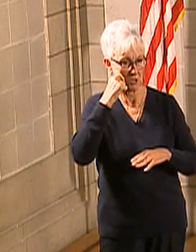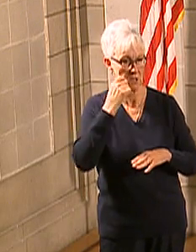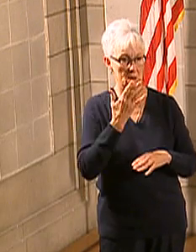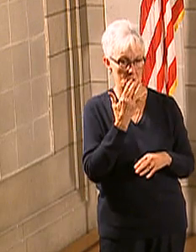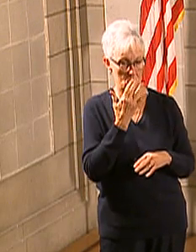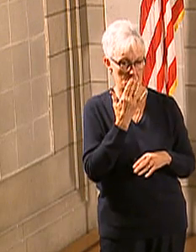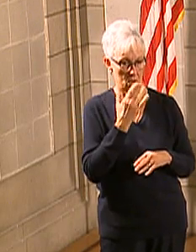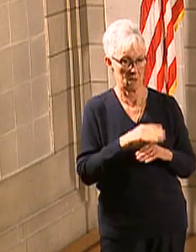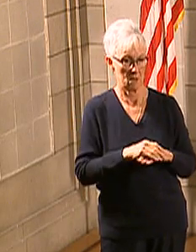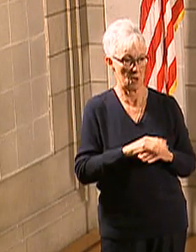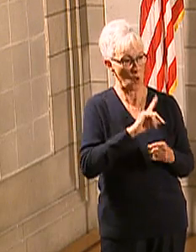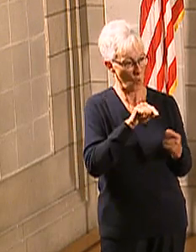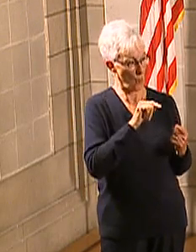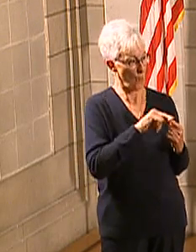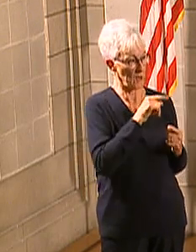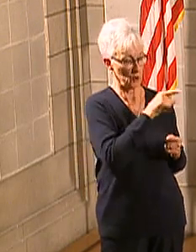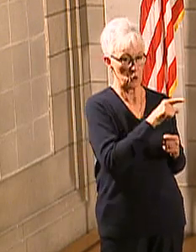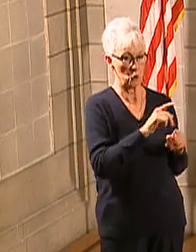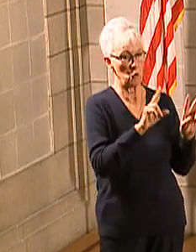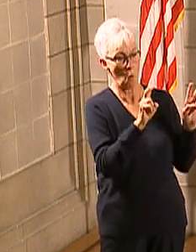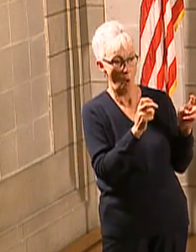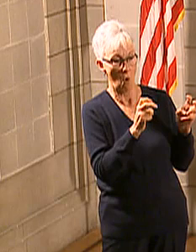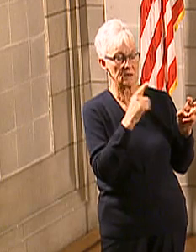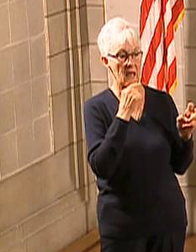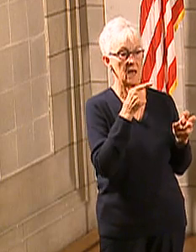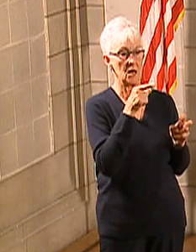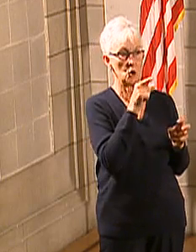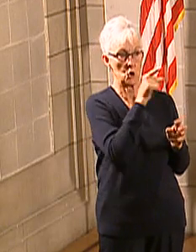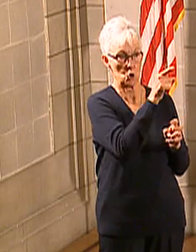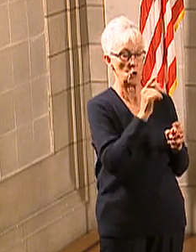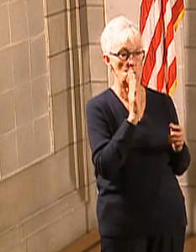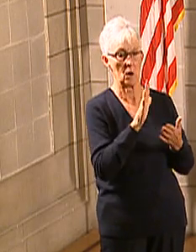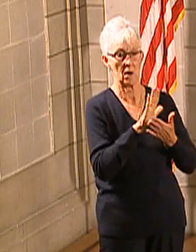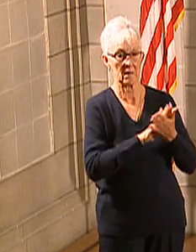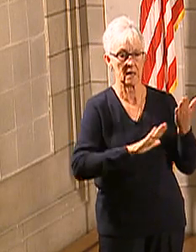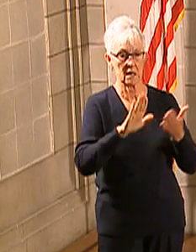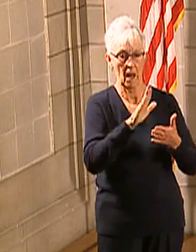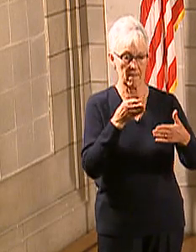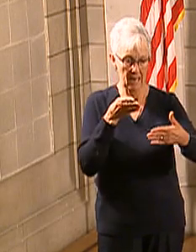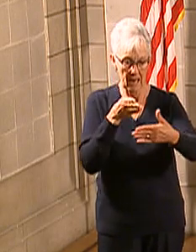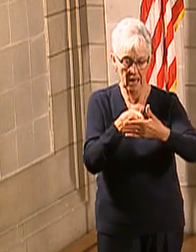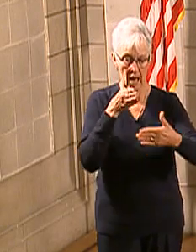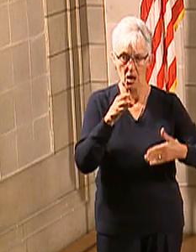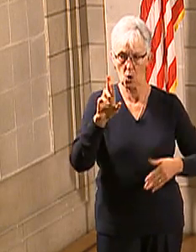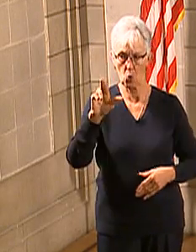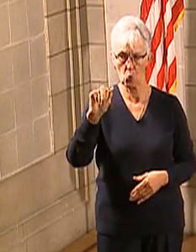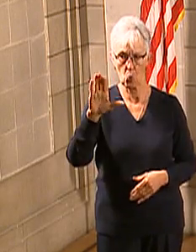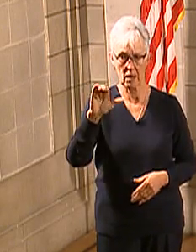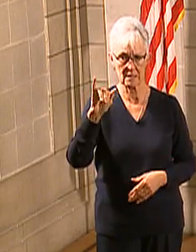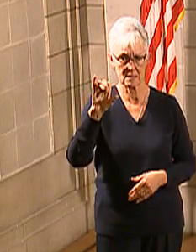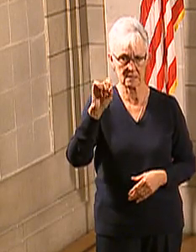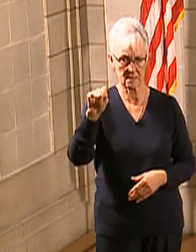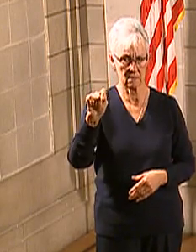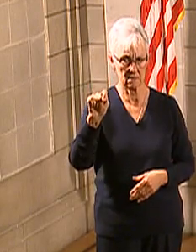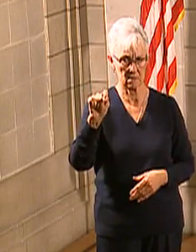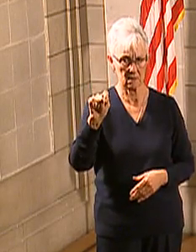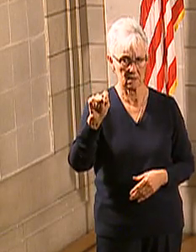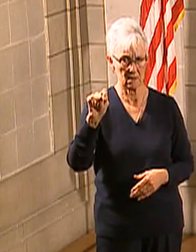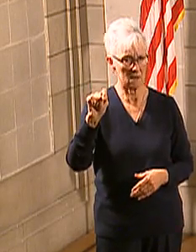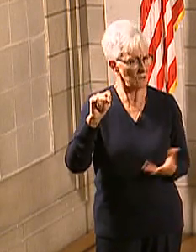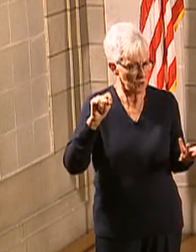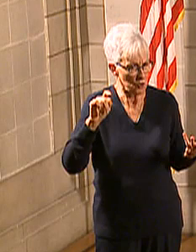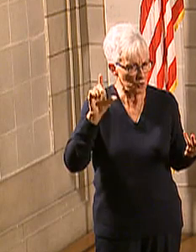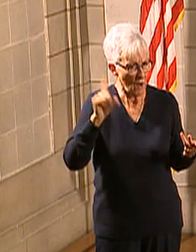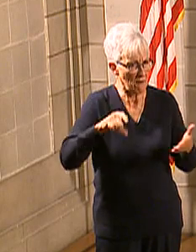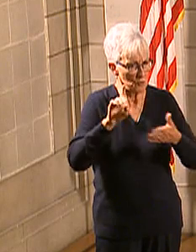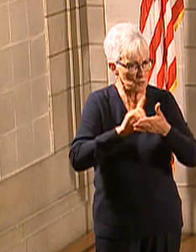Ibrahim Kendi and saying that you are going to become anti-racist, that's exactly what Ibrahim Kendi's talking about. You've got to